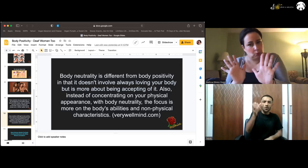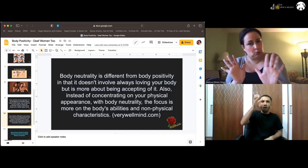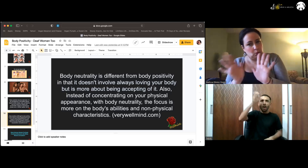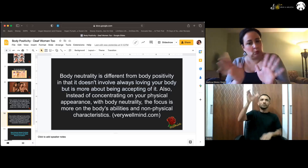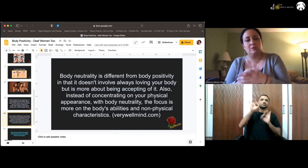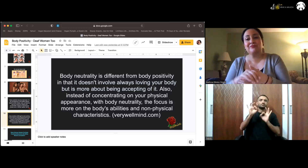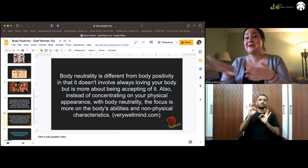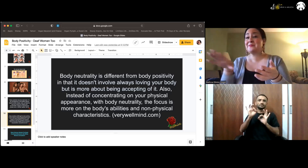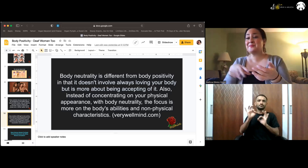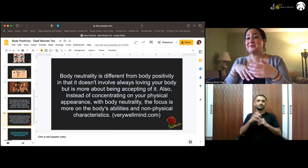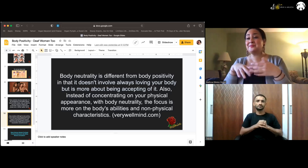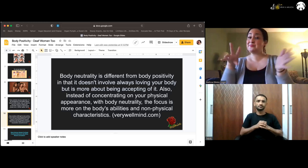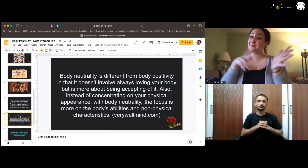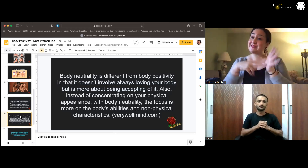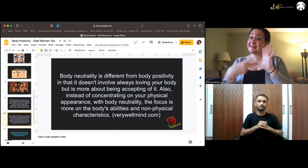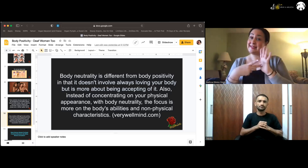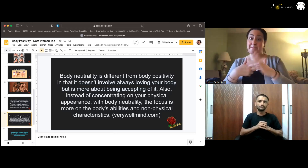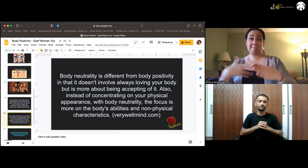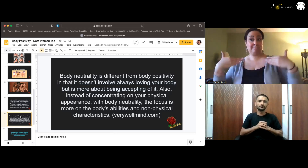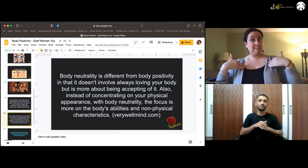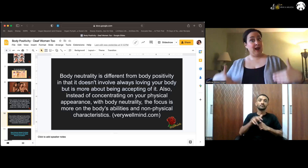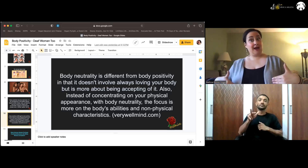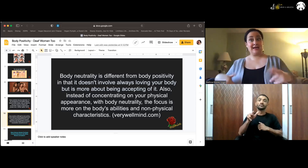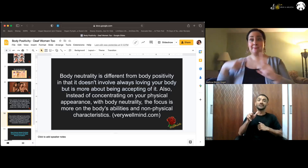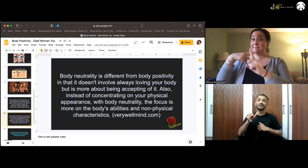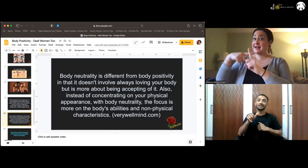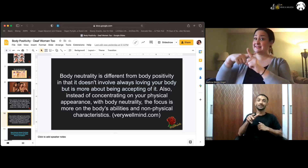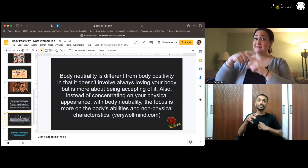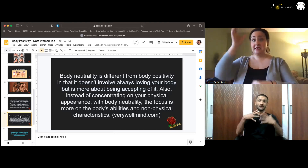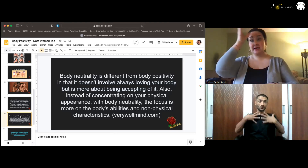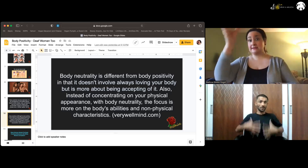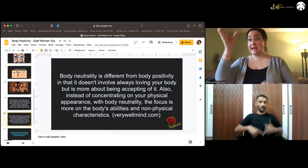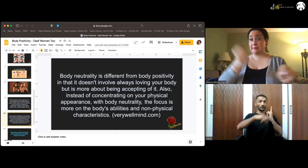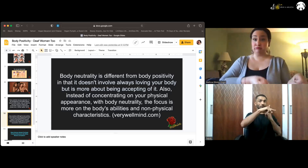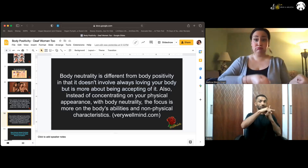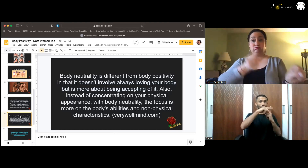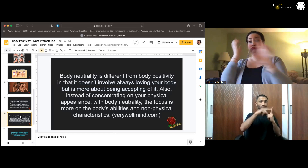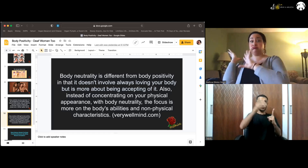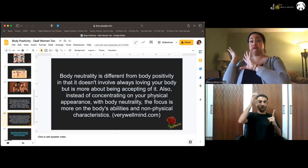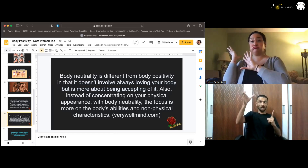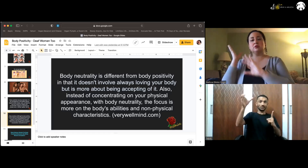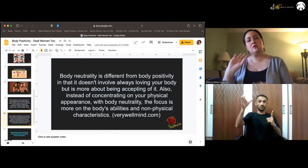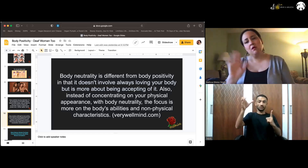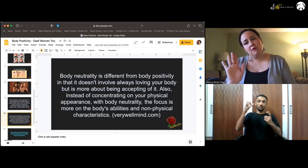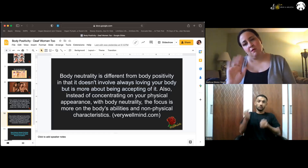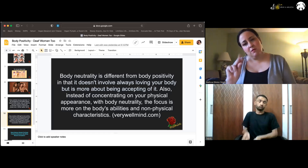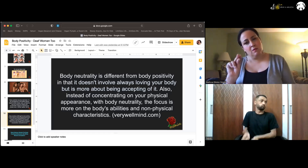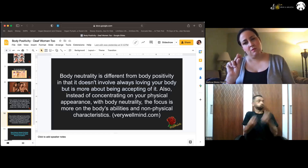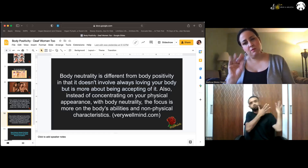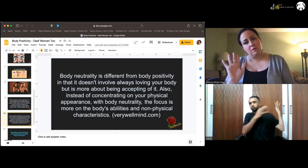So this term, neutrality, is something, a new term, I can say. This is a new term. And also when